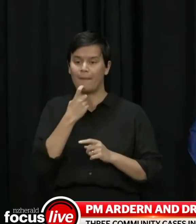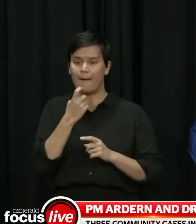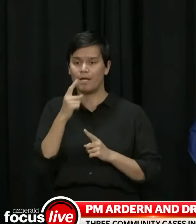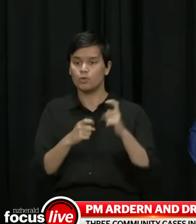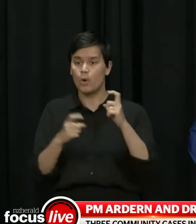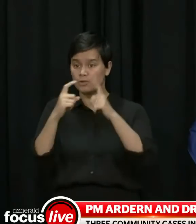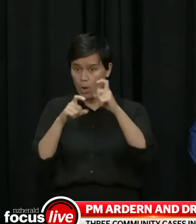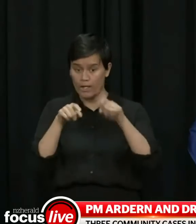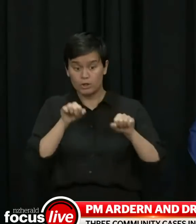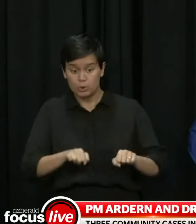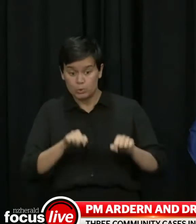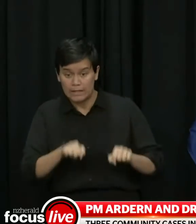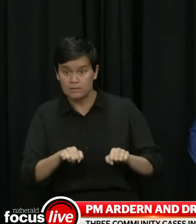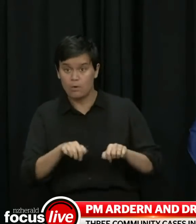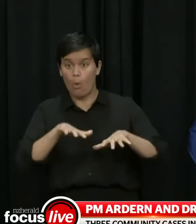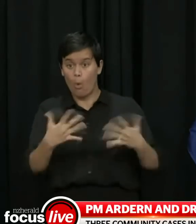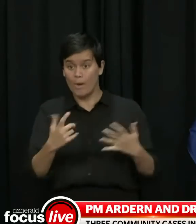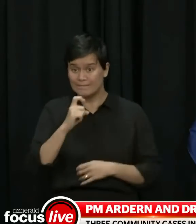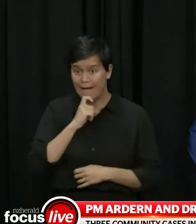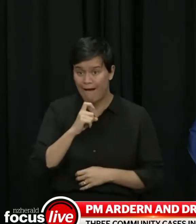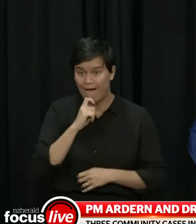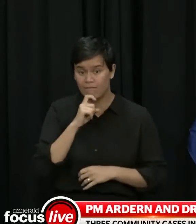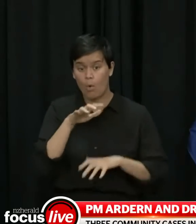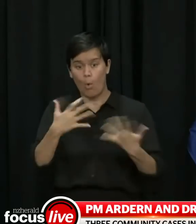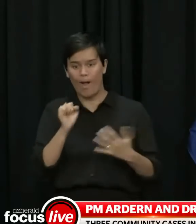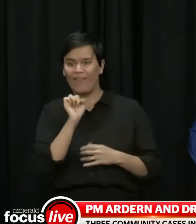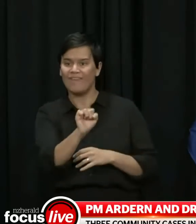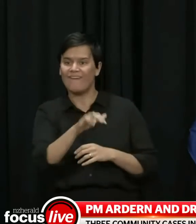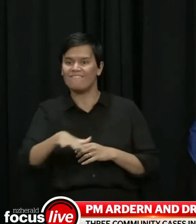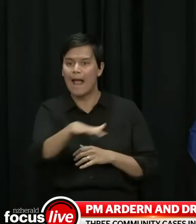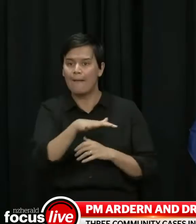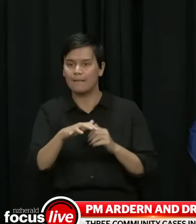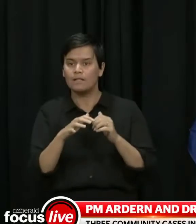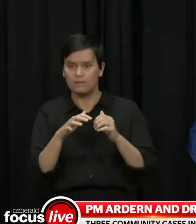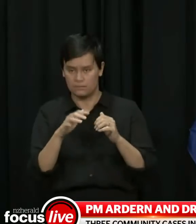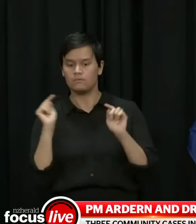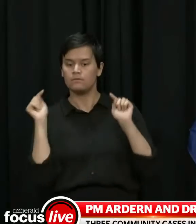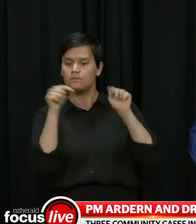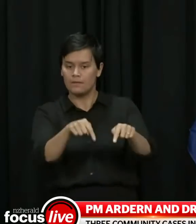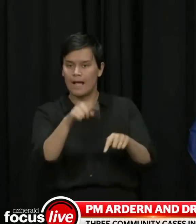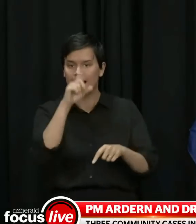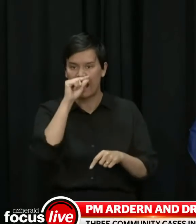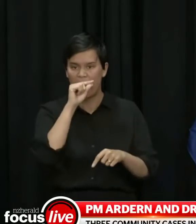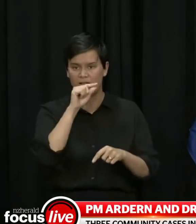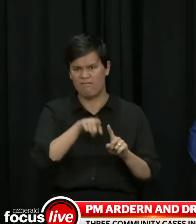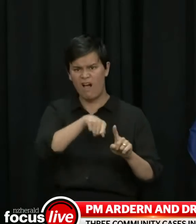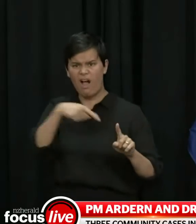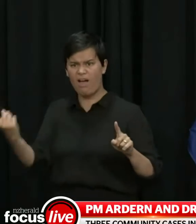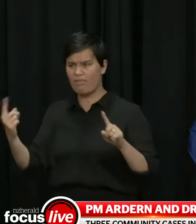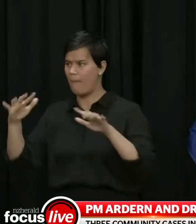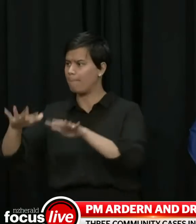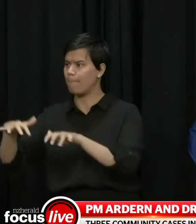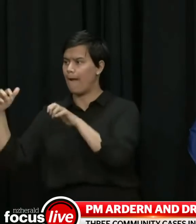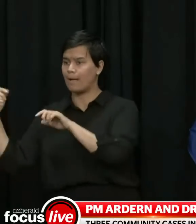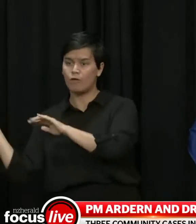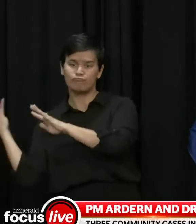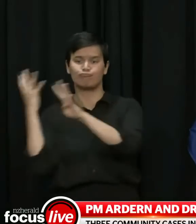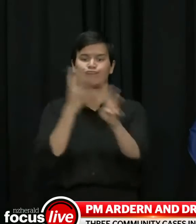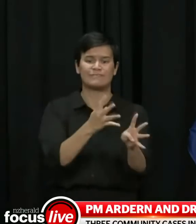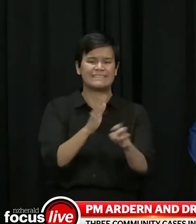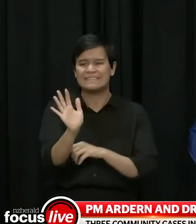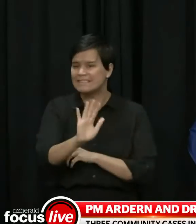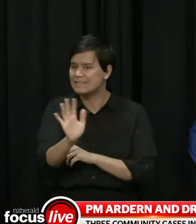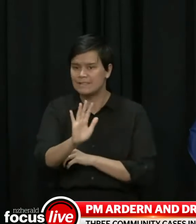testing for these groups, so please ask other members of the public to not attend the testing at that high school, but to use one of the